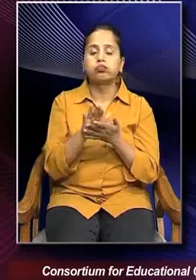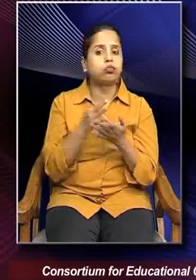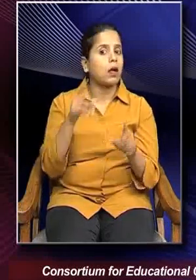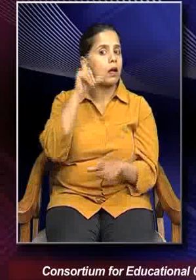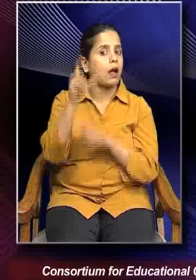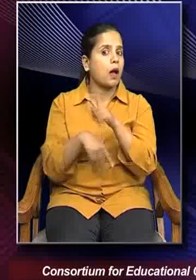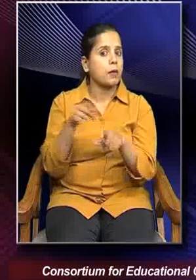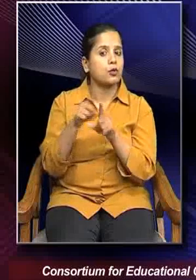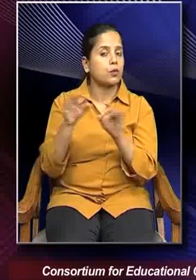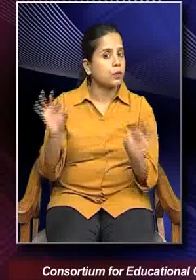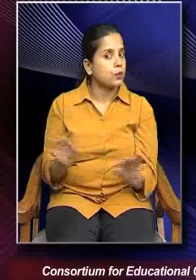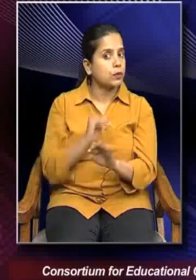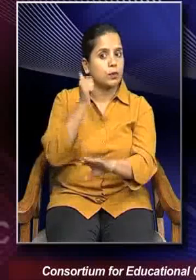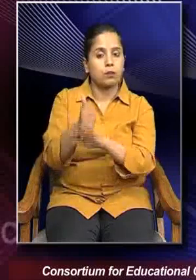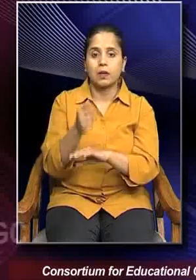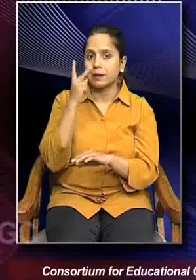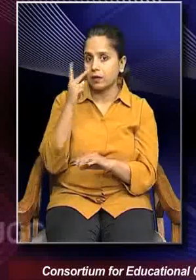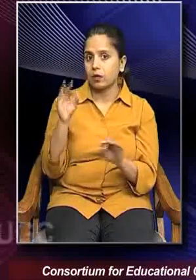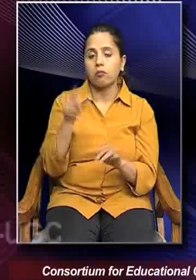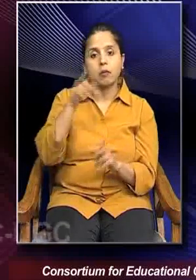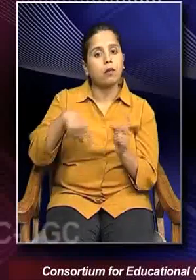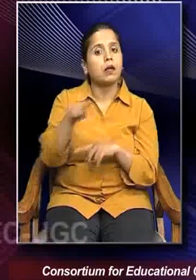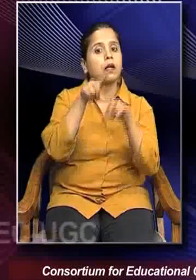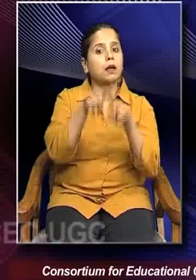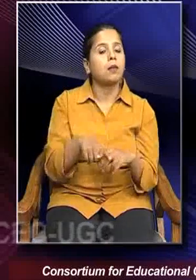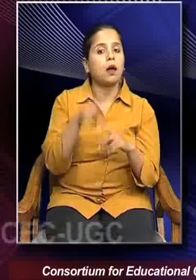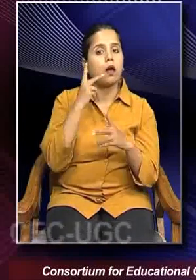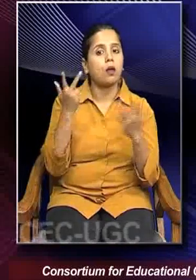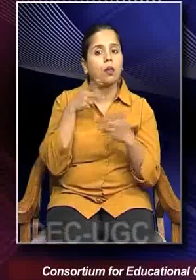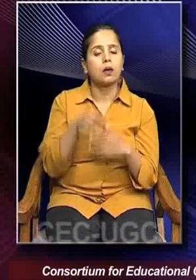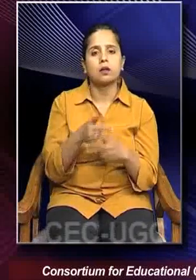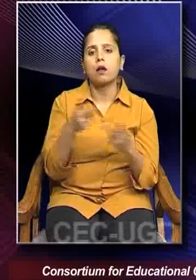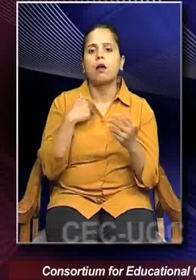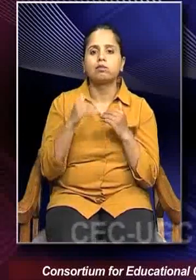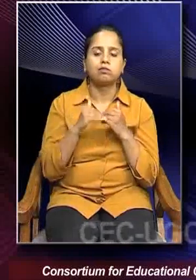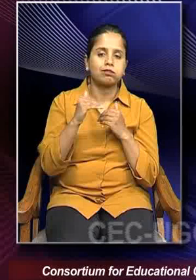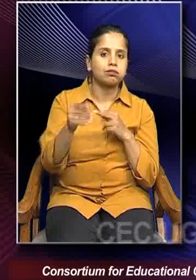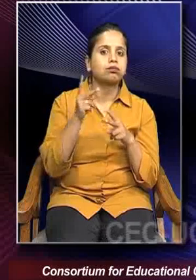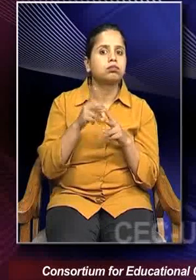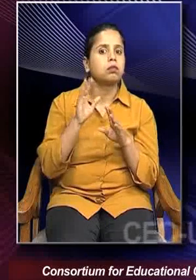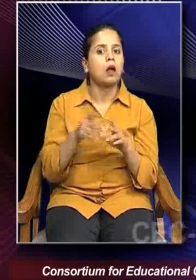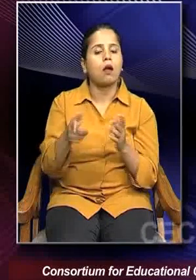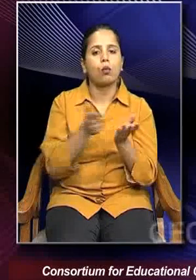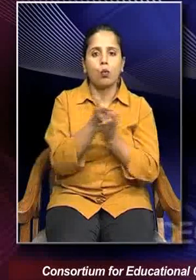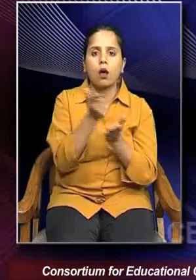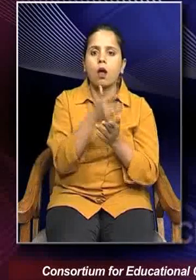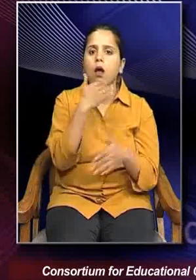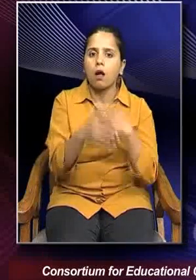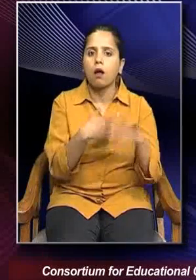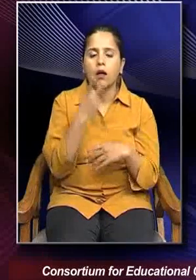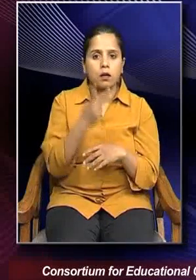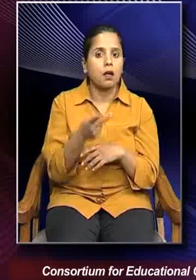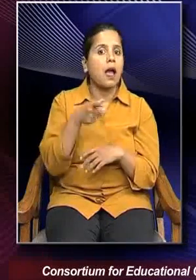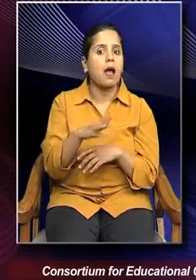industrial activity, mainly these people are depending upon subsistence form of farming. Virtually there is